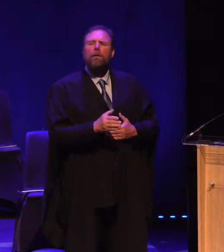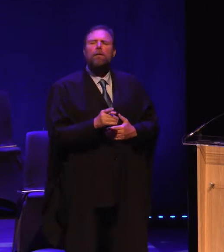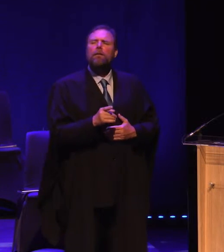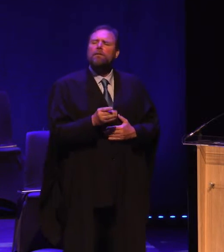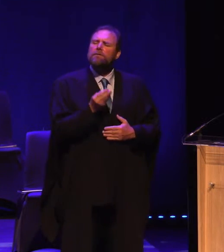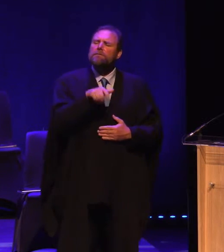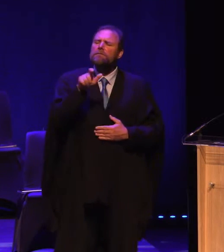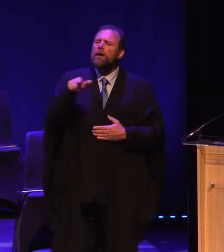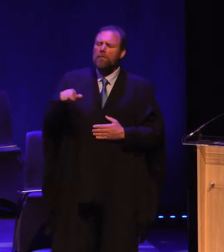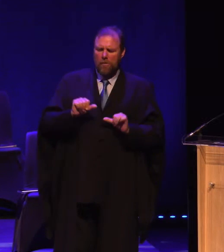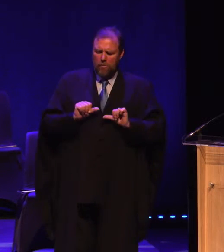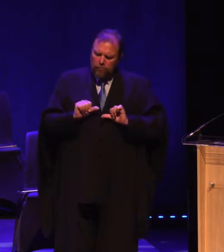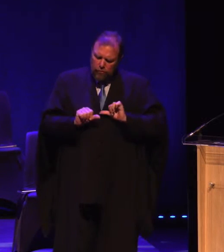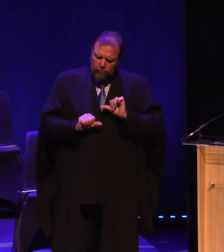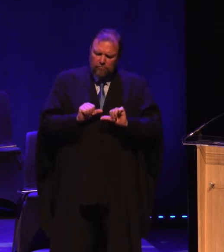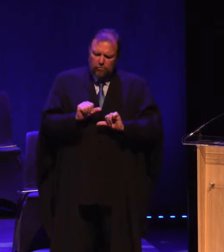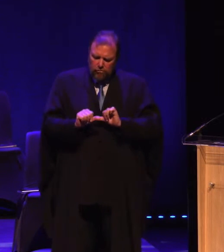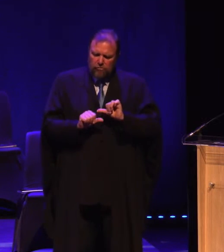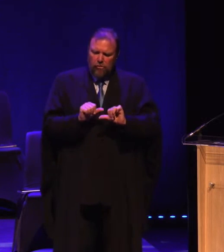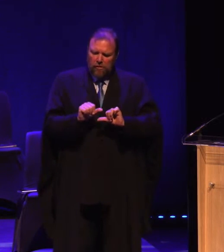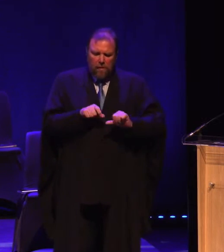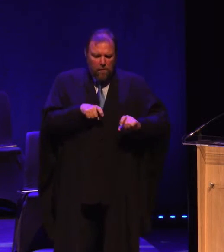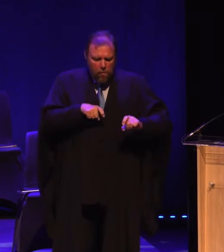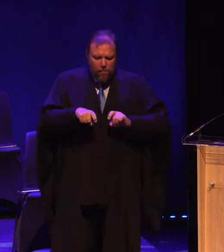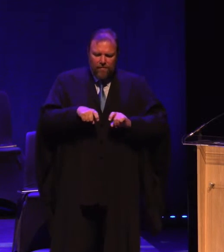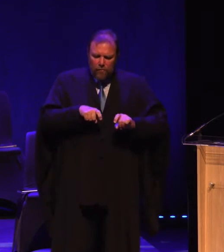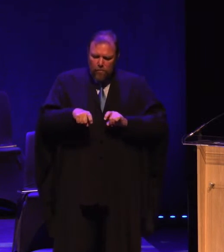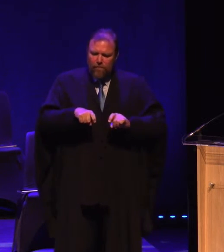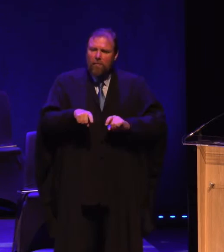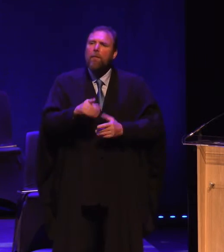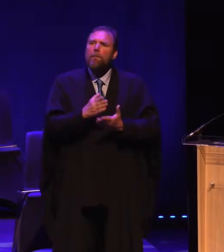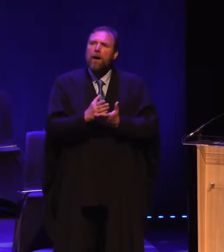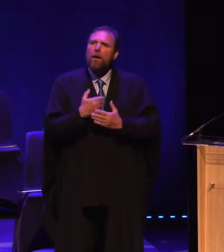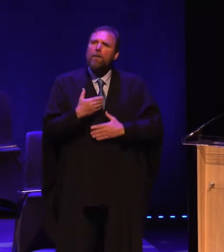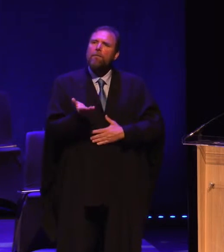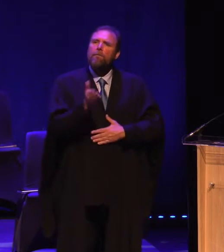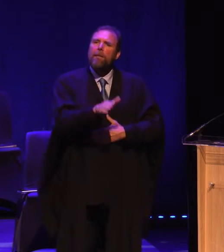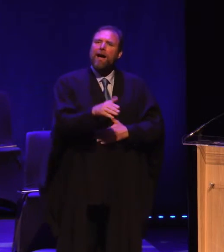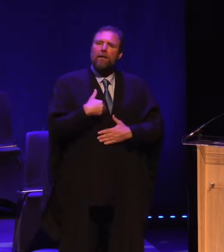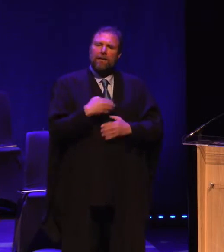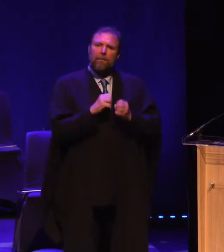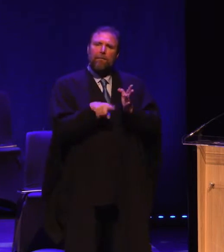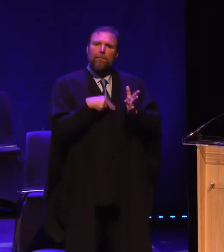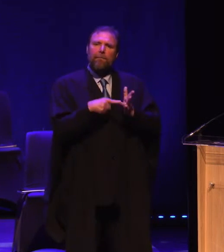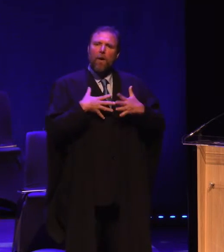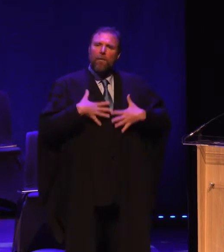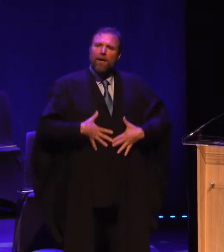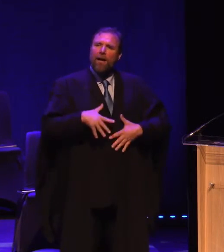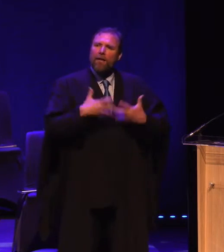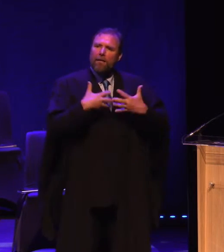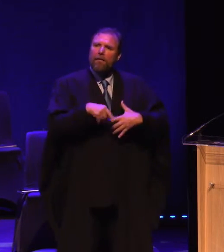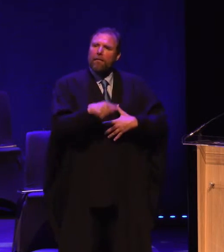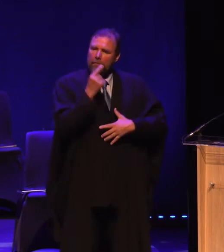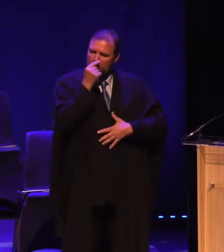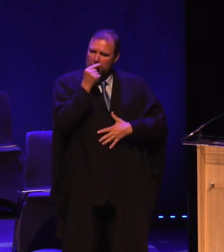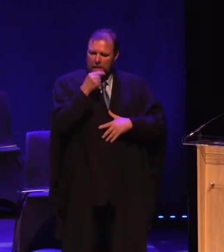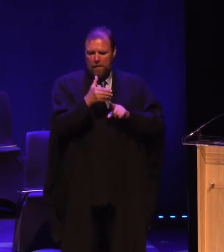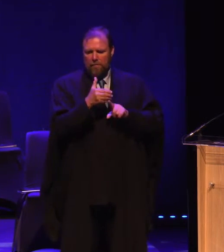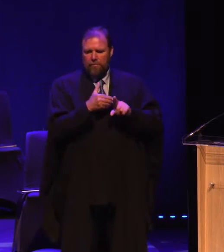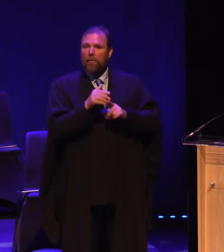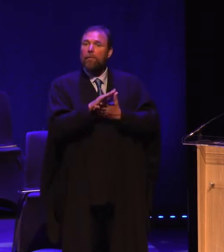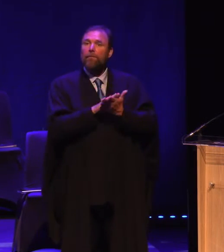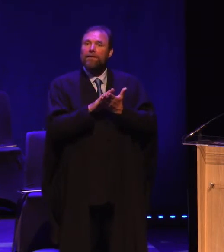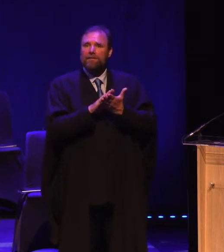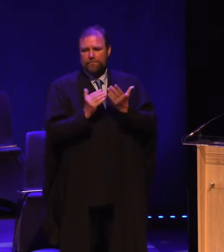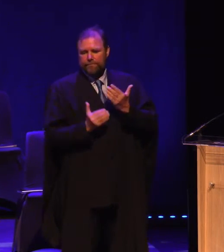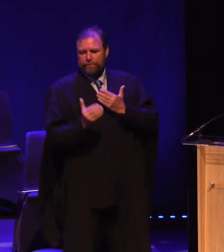progressing in terms of their movement outcomes, in their return to play journey, biomechanical deficits may also be present, which may increase the likelihood